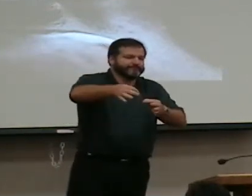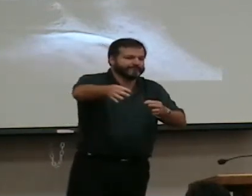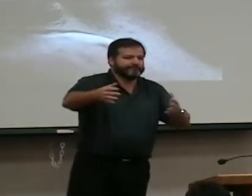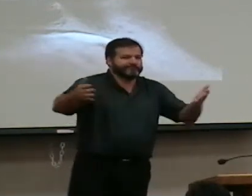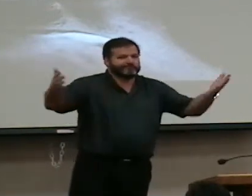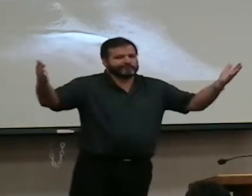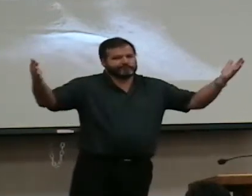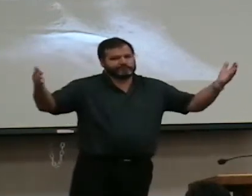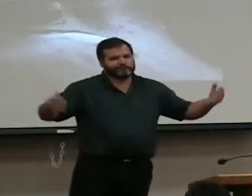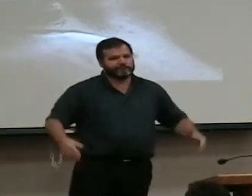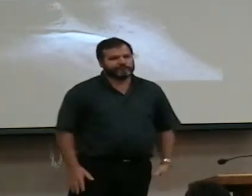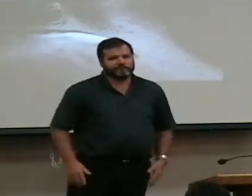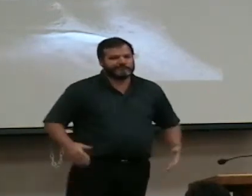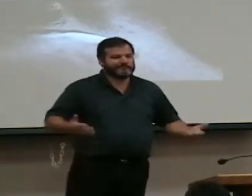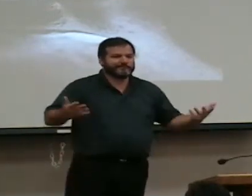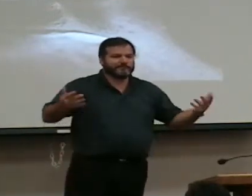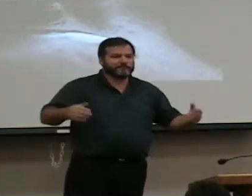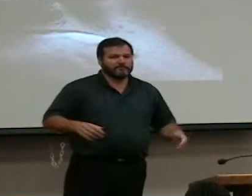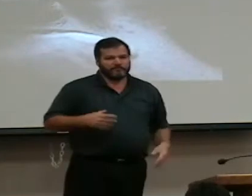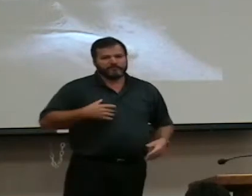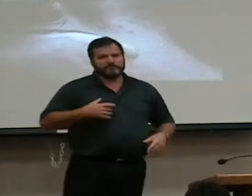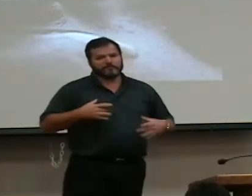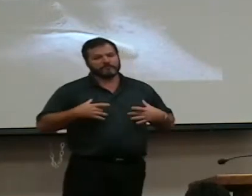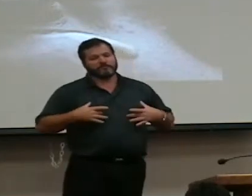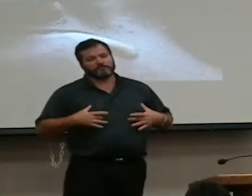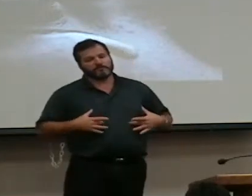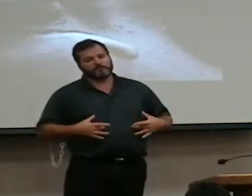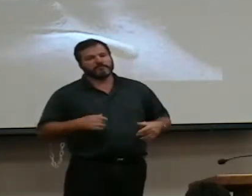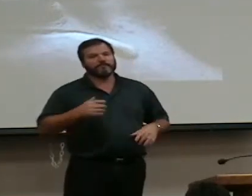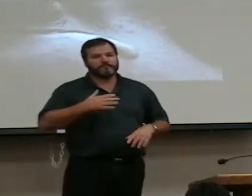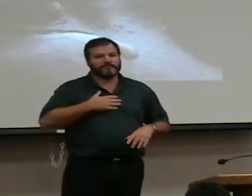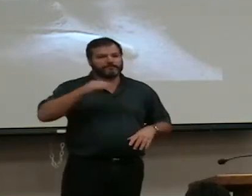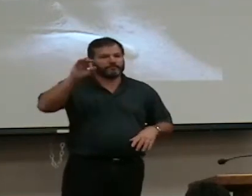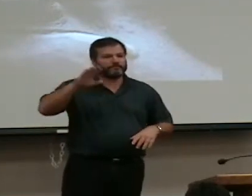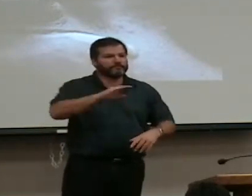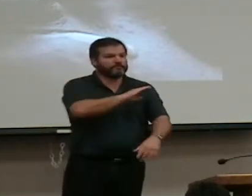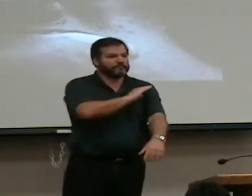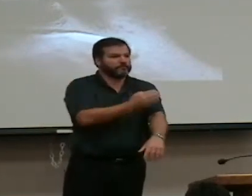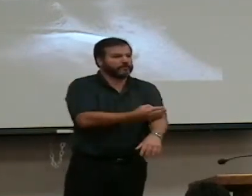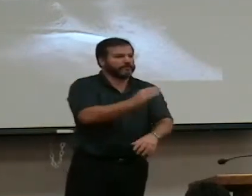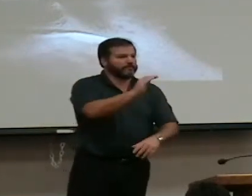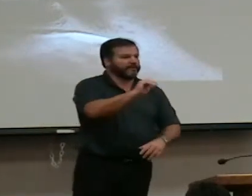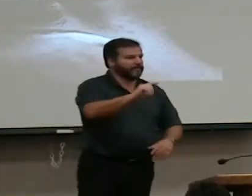up. I'm going have to postpone. I don't know what to do. I'd be depressed. My preaching power.